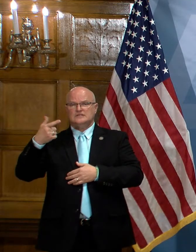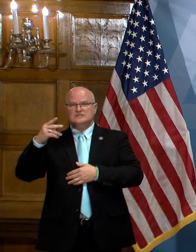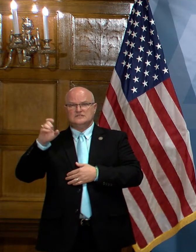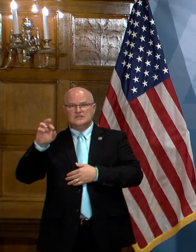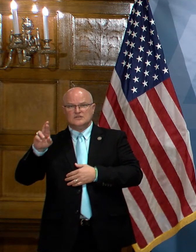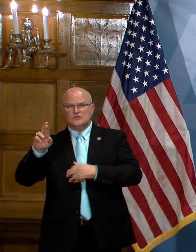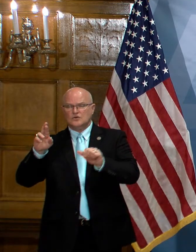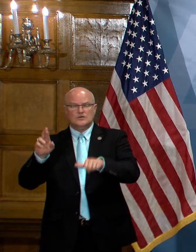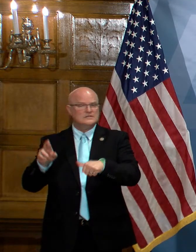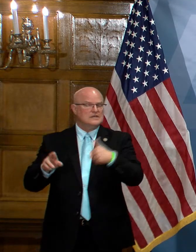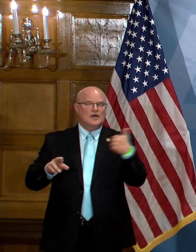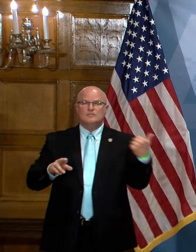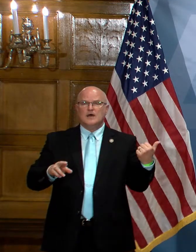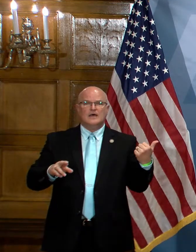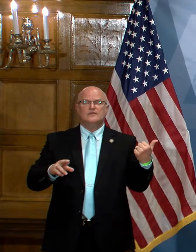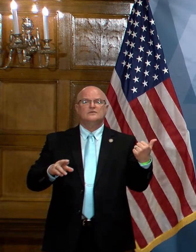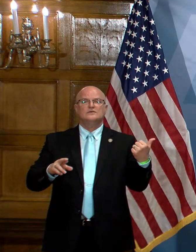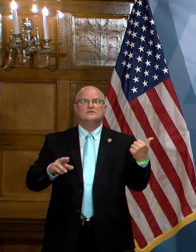other